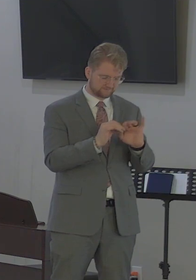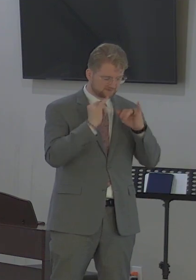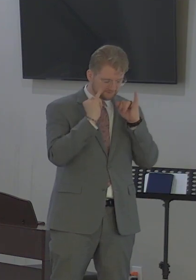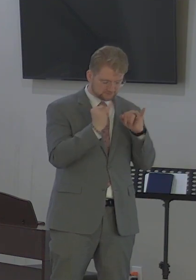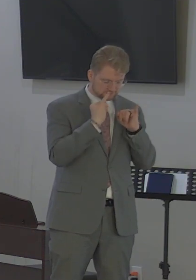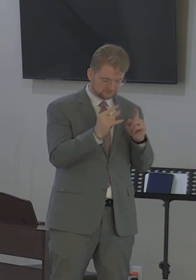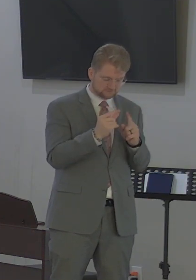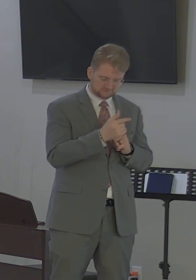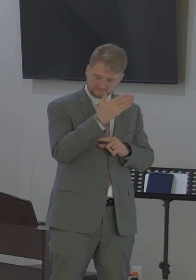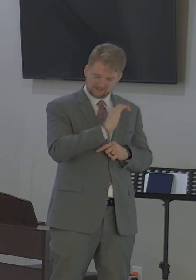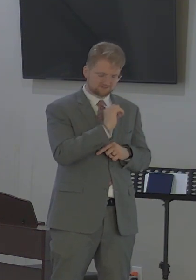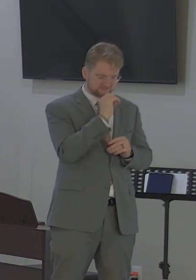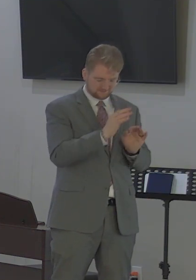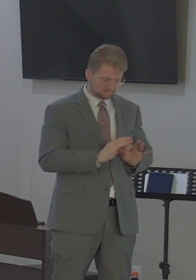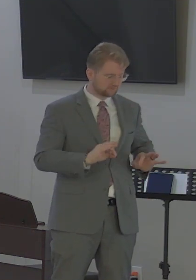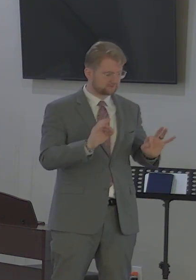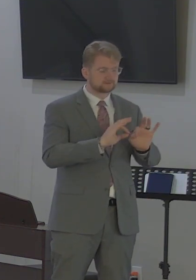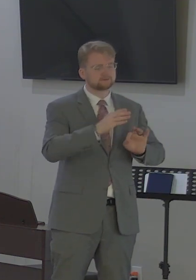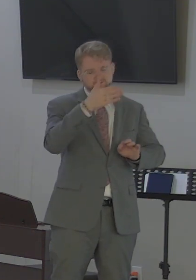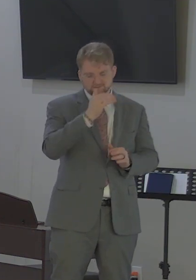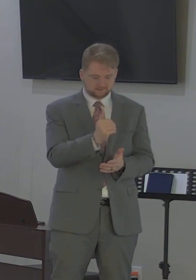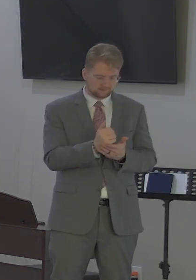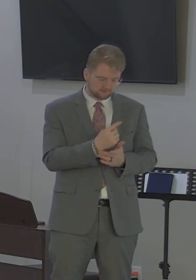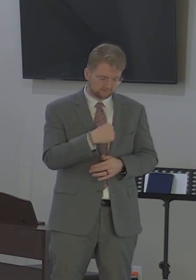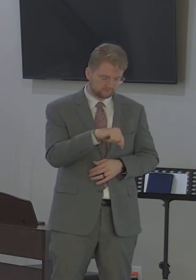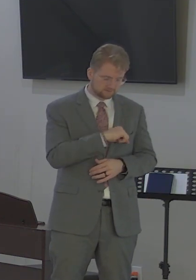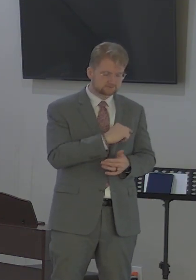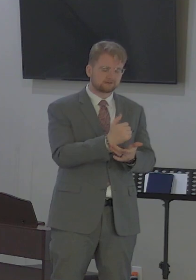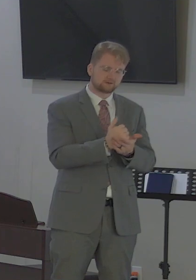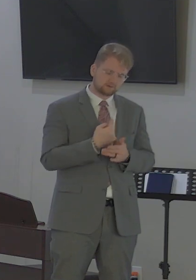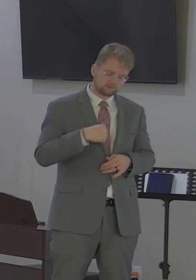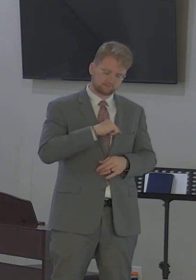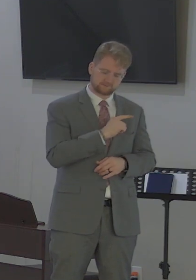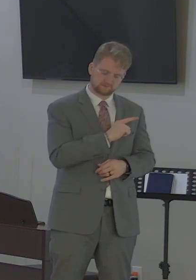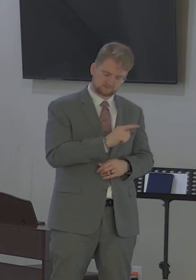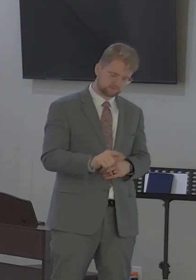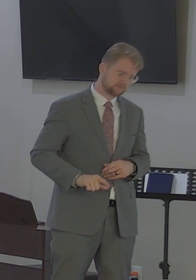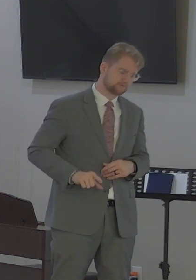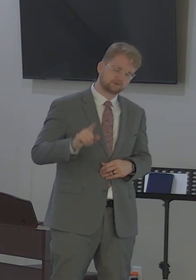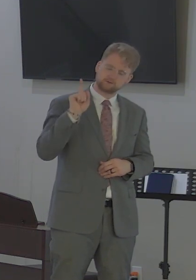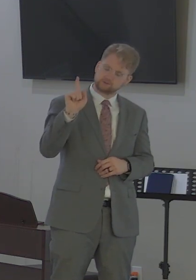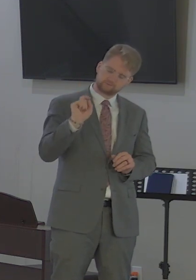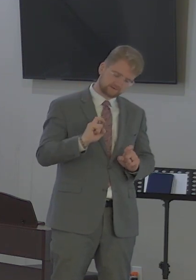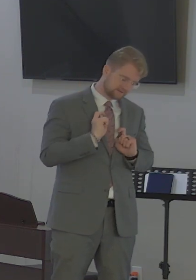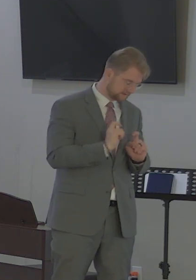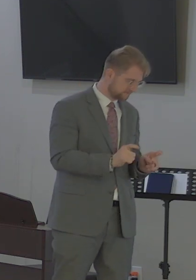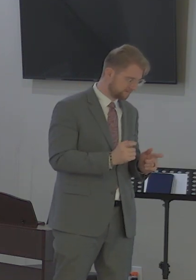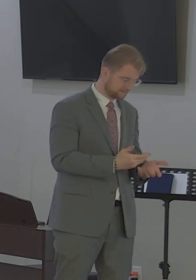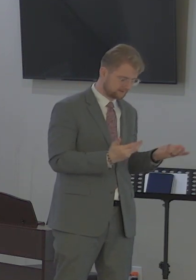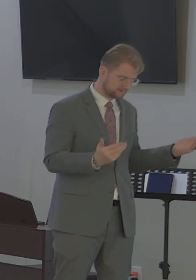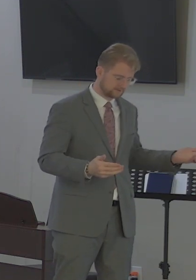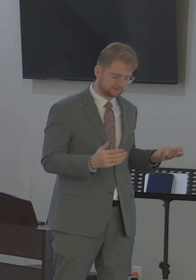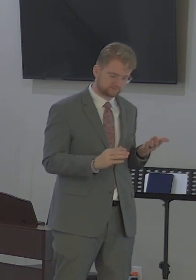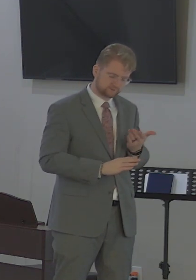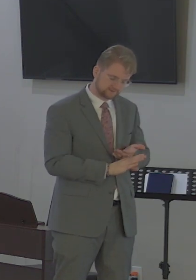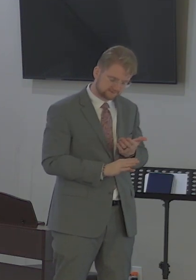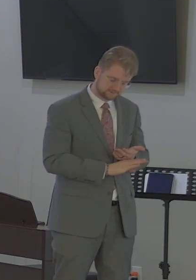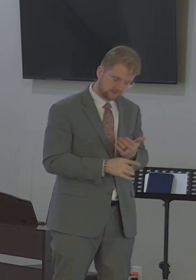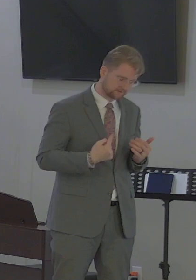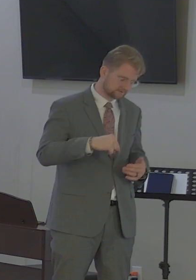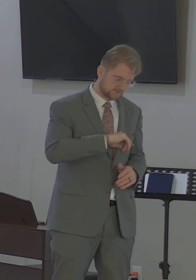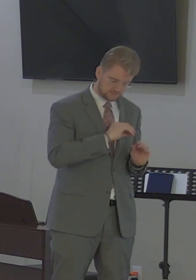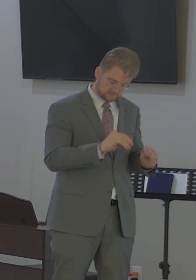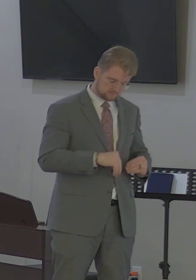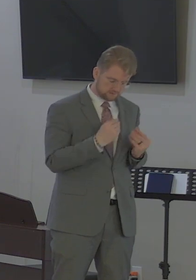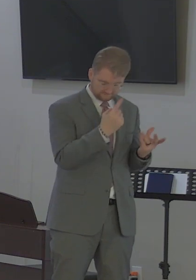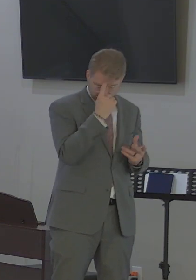Instruction of the Word of God is not important. God, help us. Help us, Lord. You've given us these things to protect us and to provide for